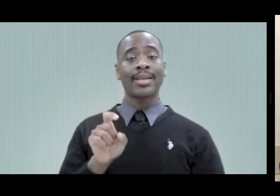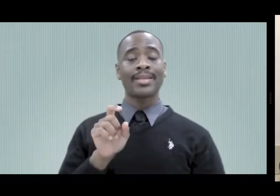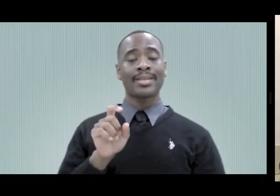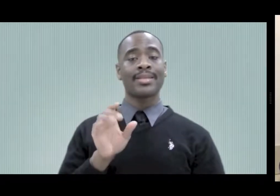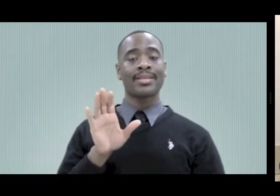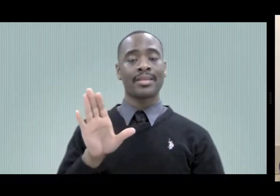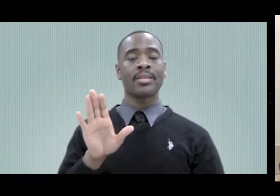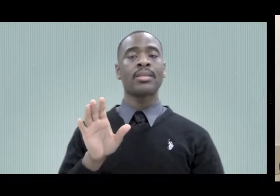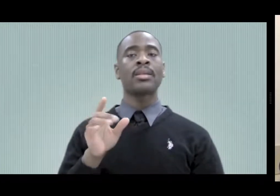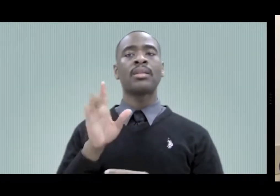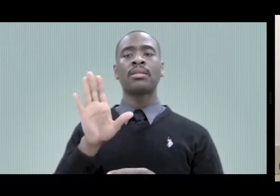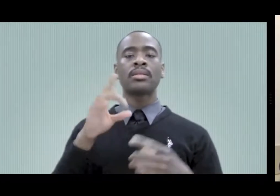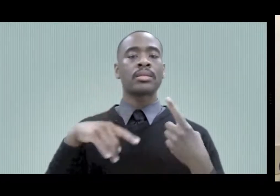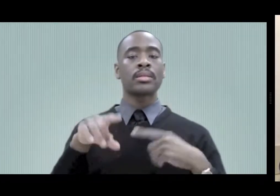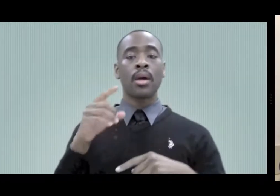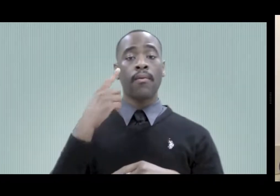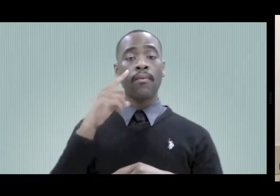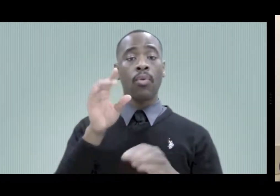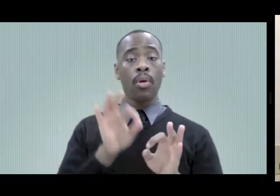was poor.